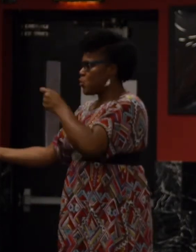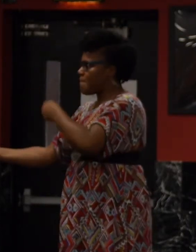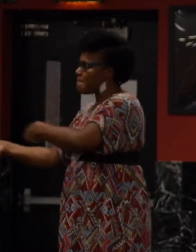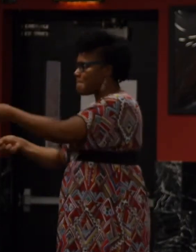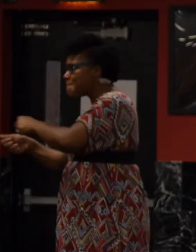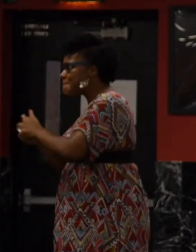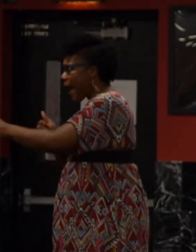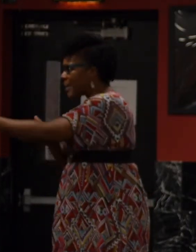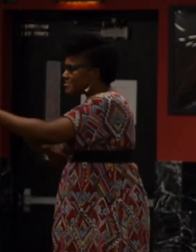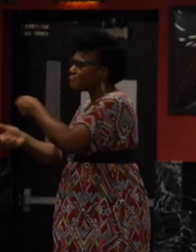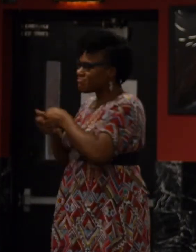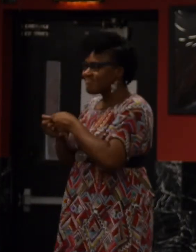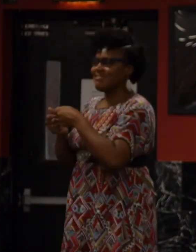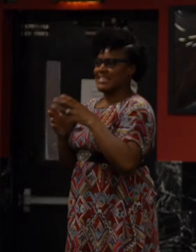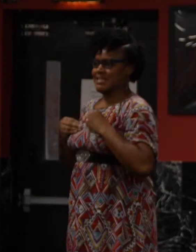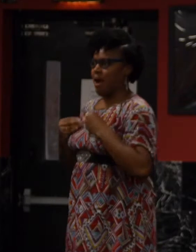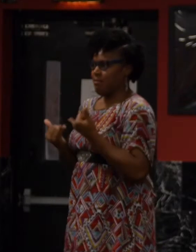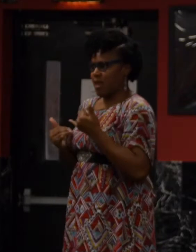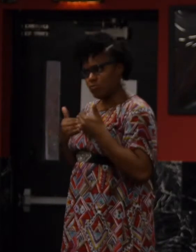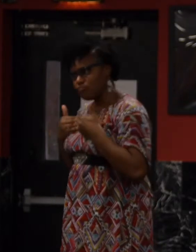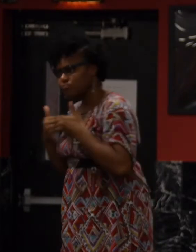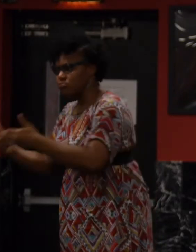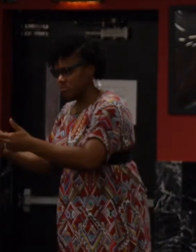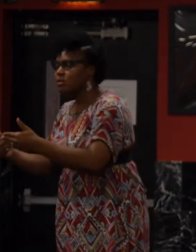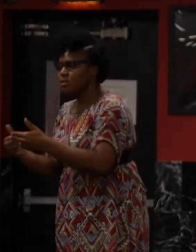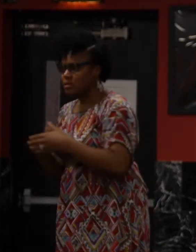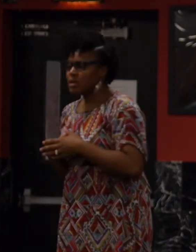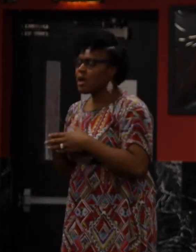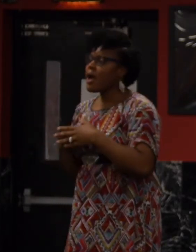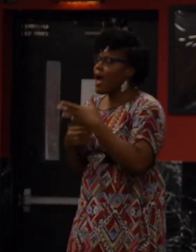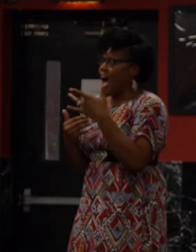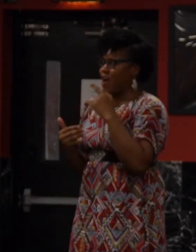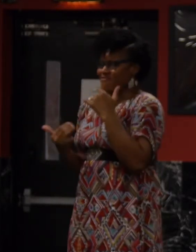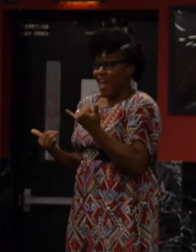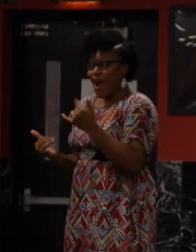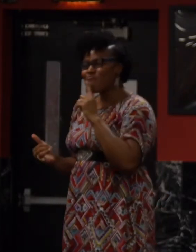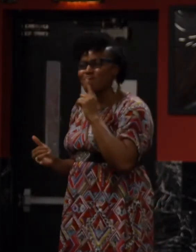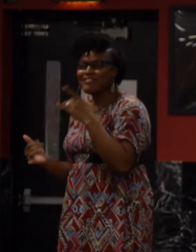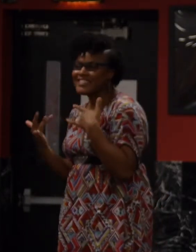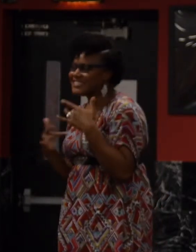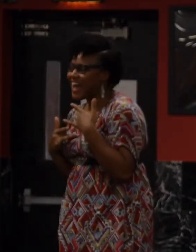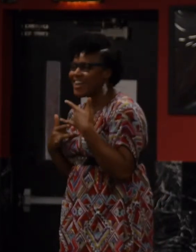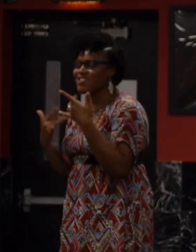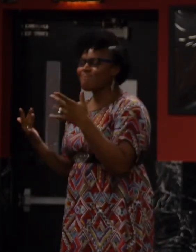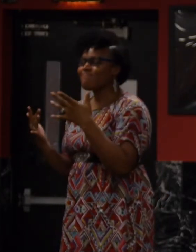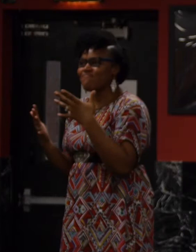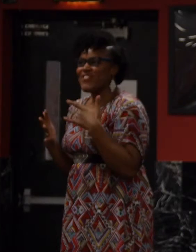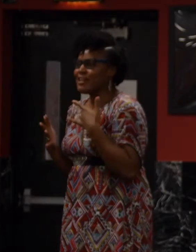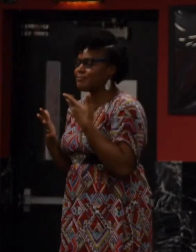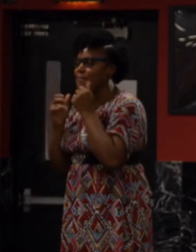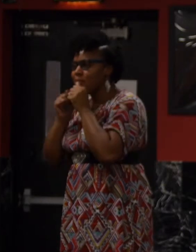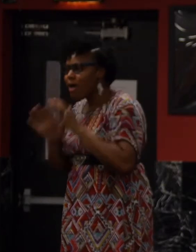struggle. And that's why I'm really excited and feel that we're really fortunate this evening to be